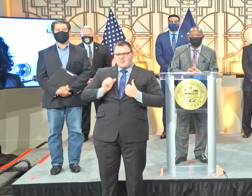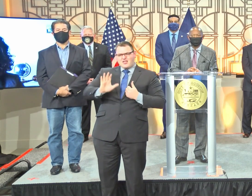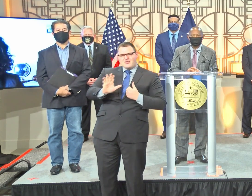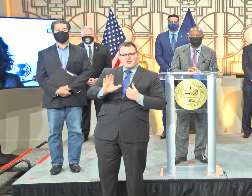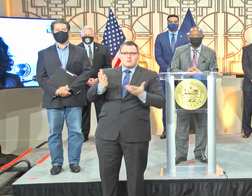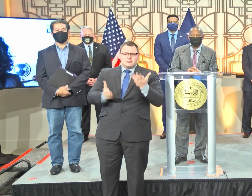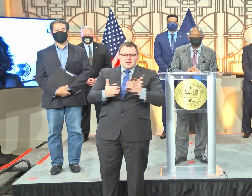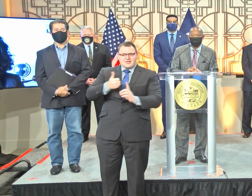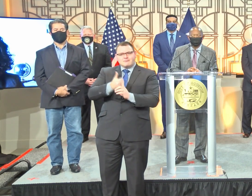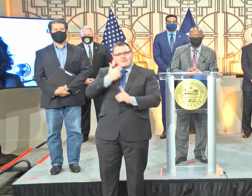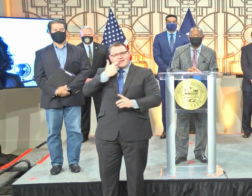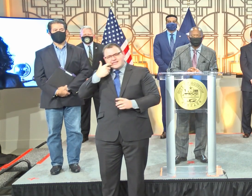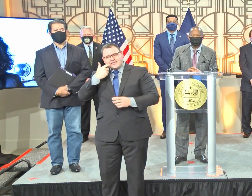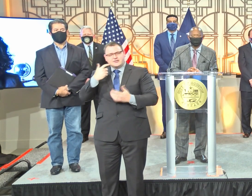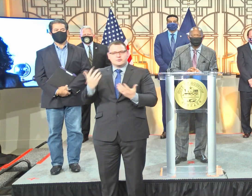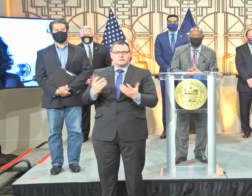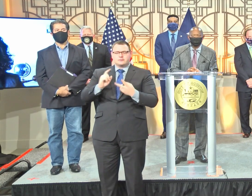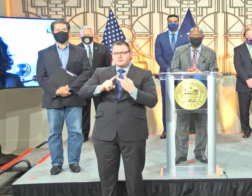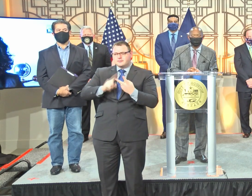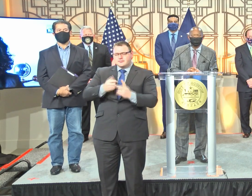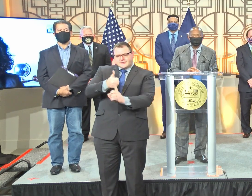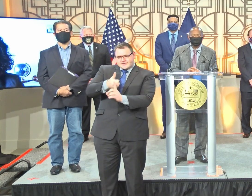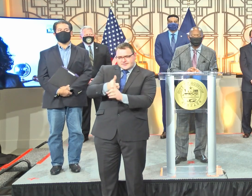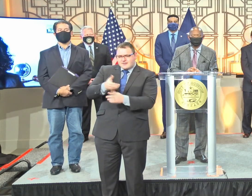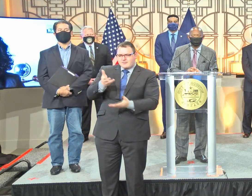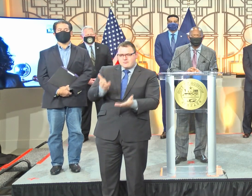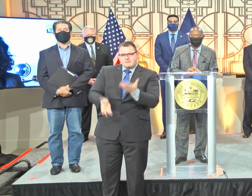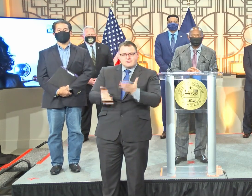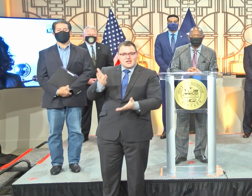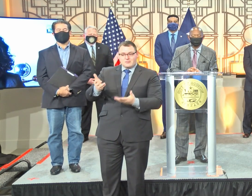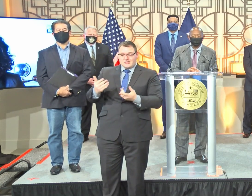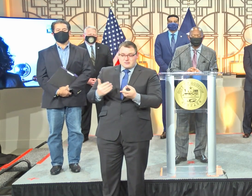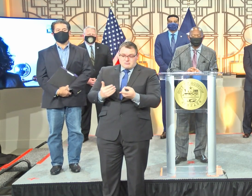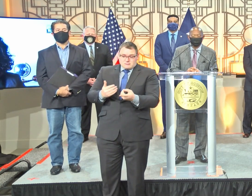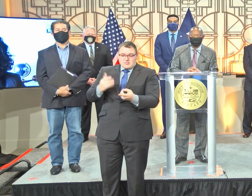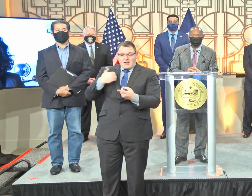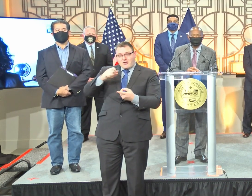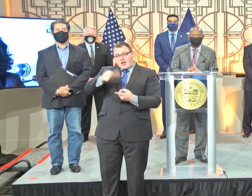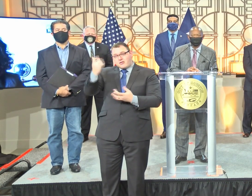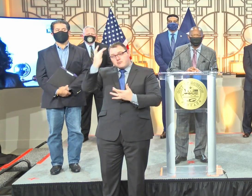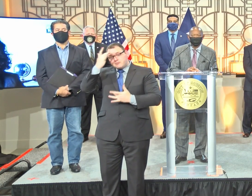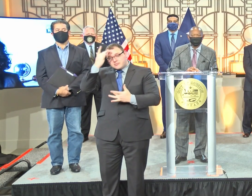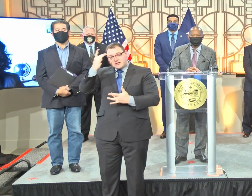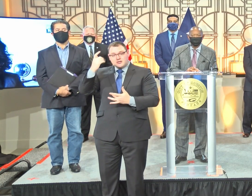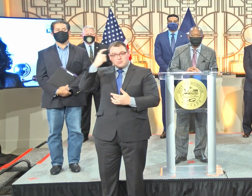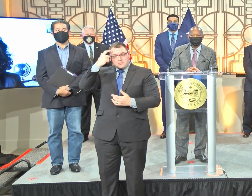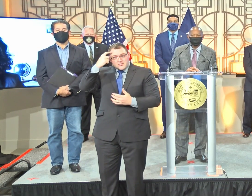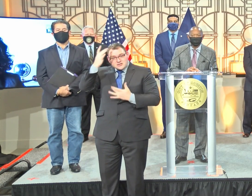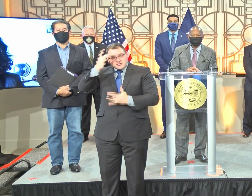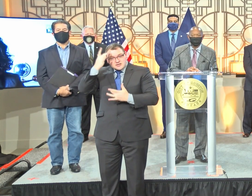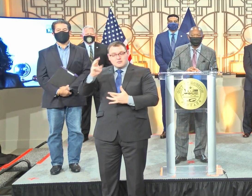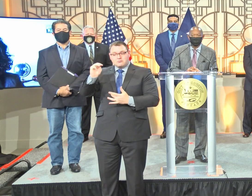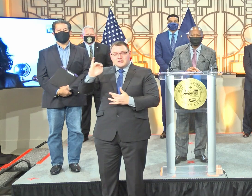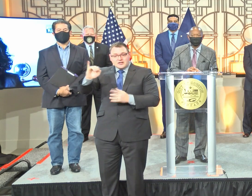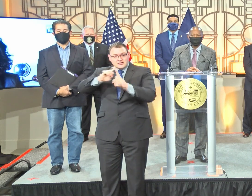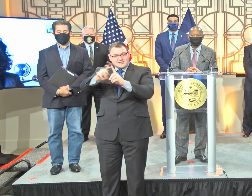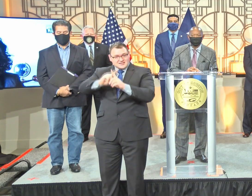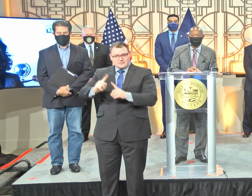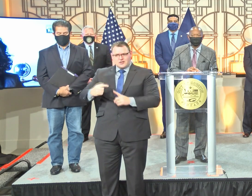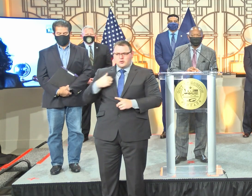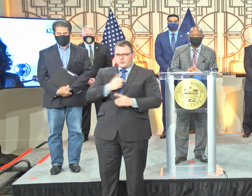1 night or 2 nights or a week and expect that the issue will be fixed. Instead, we know that